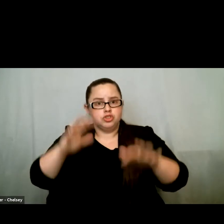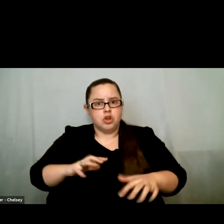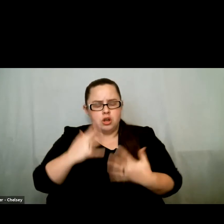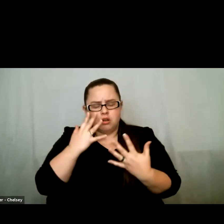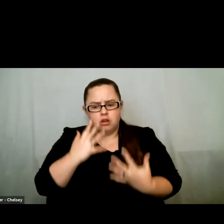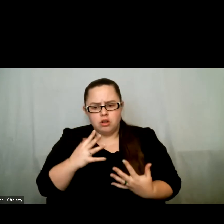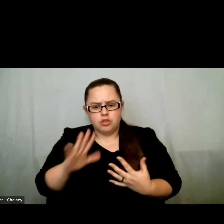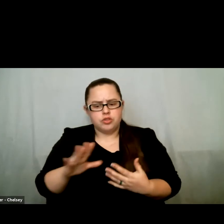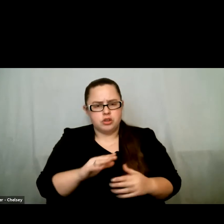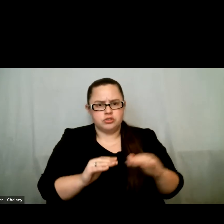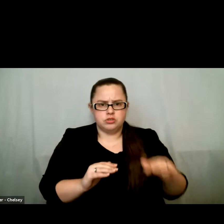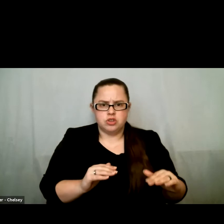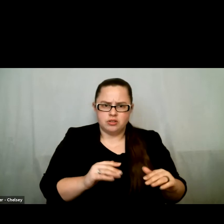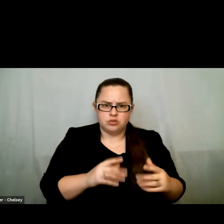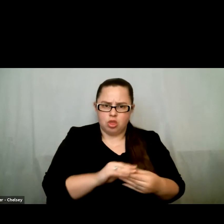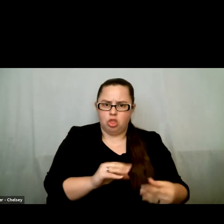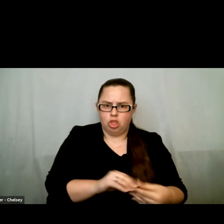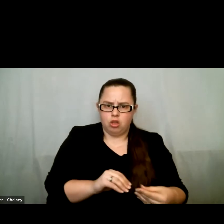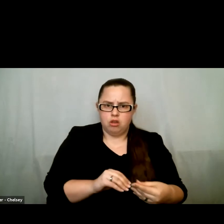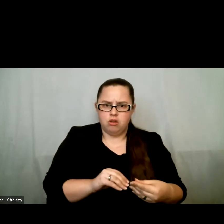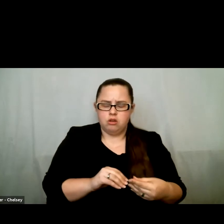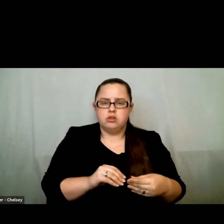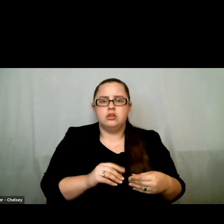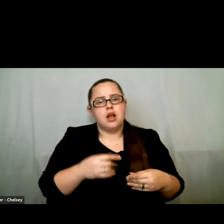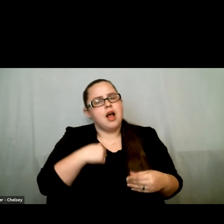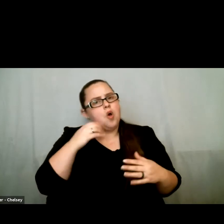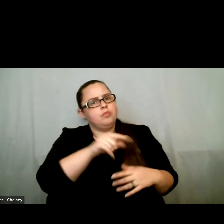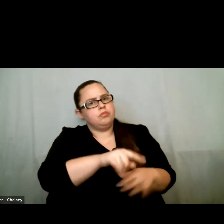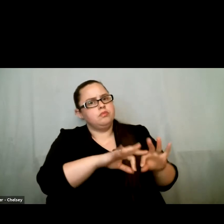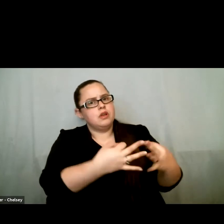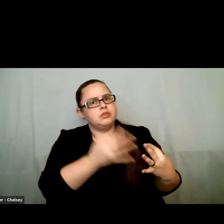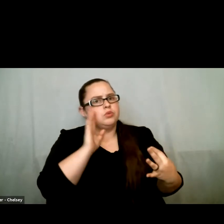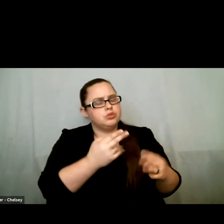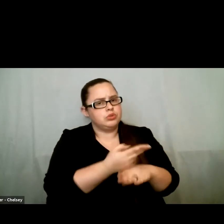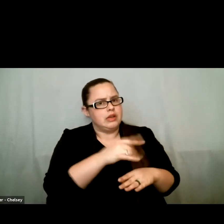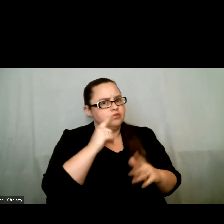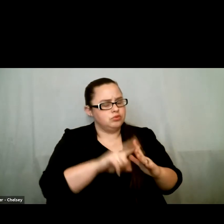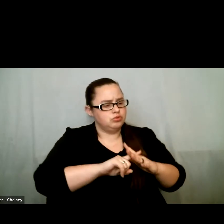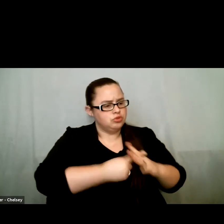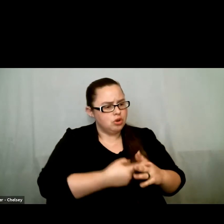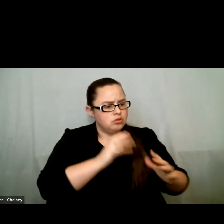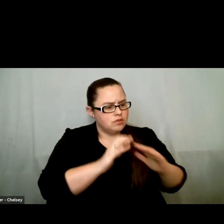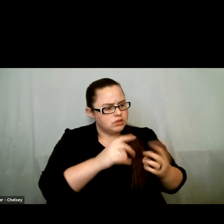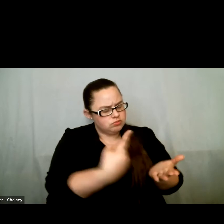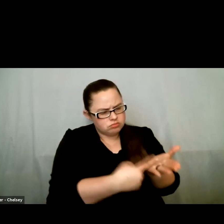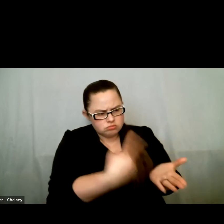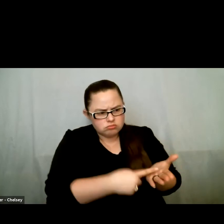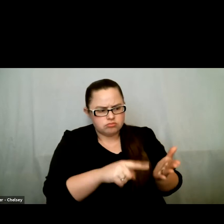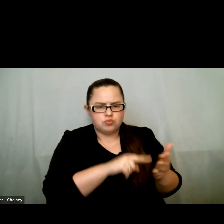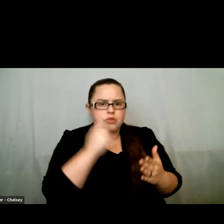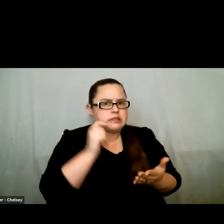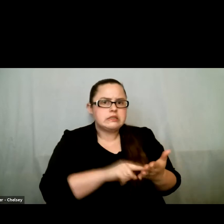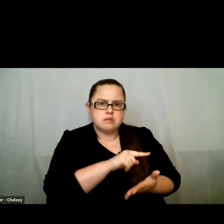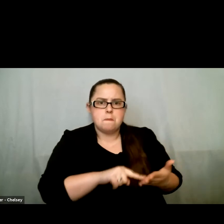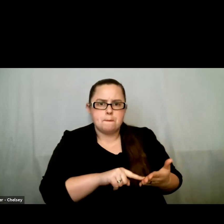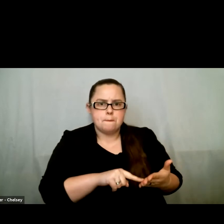thing. I hope that the other family will use the incident as a conversation starter to discuss racism. And last but not least, it gave me hope